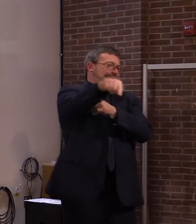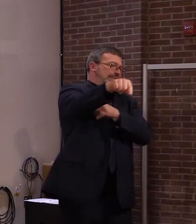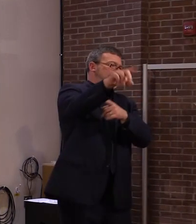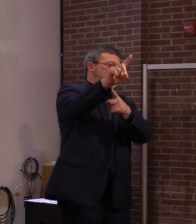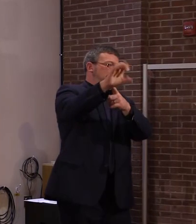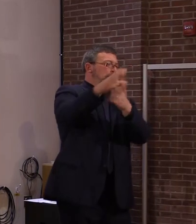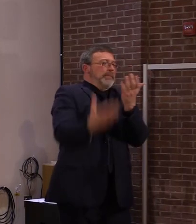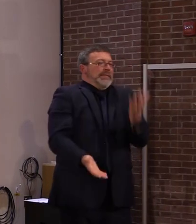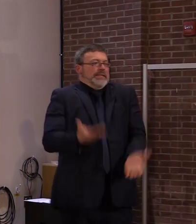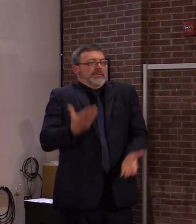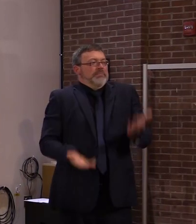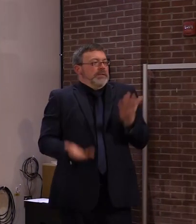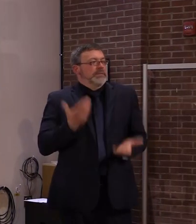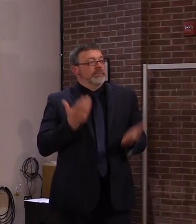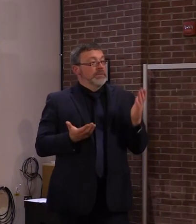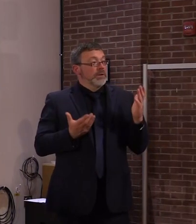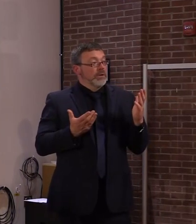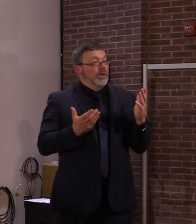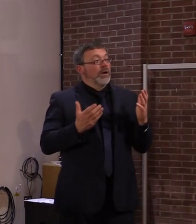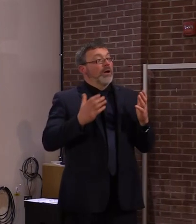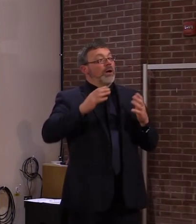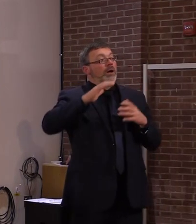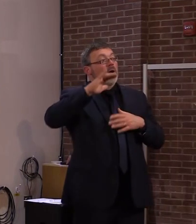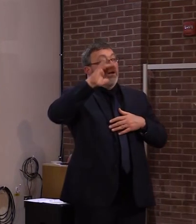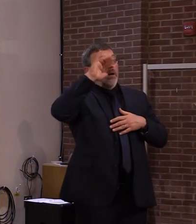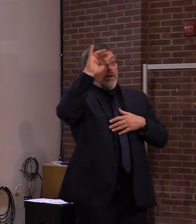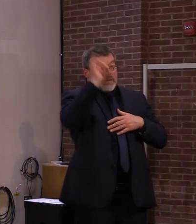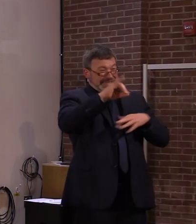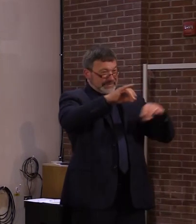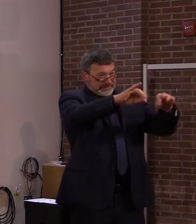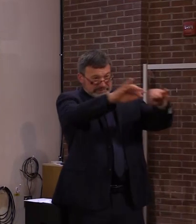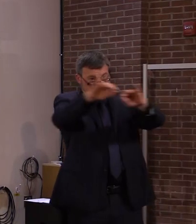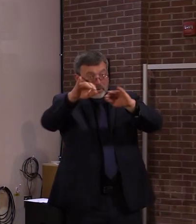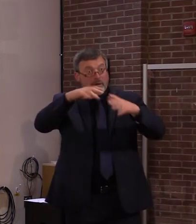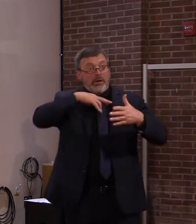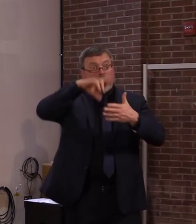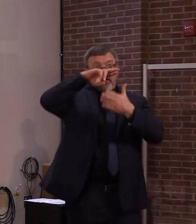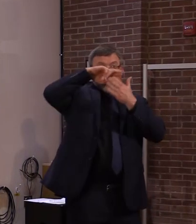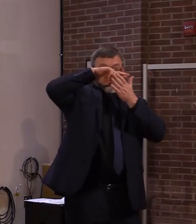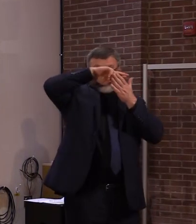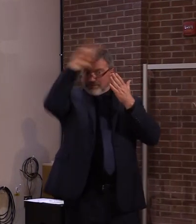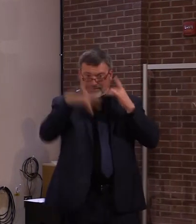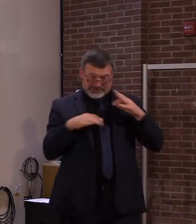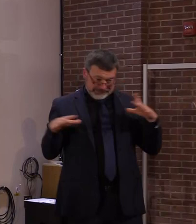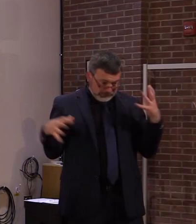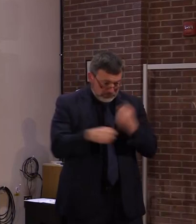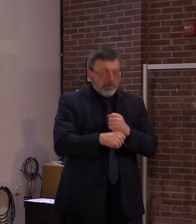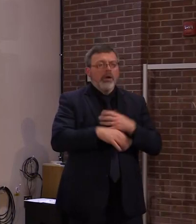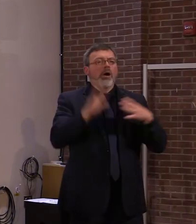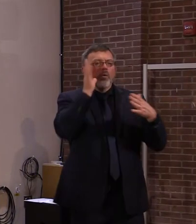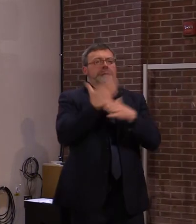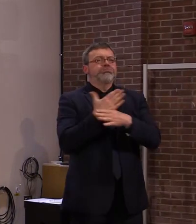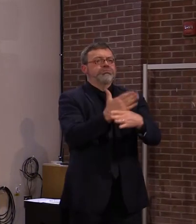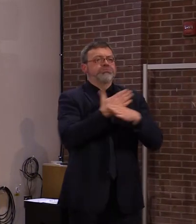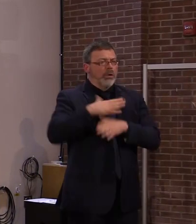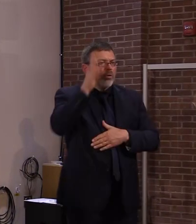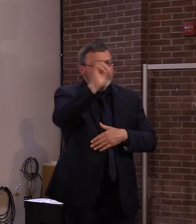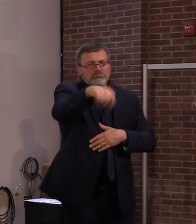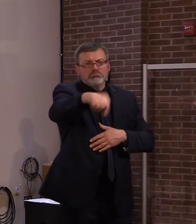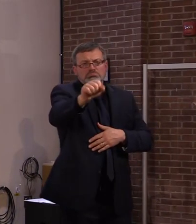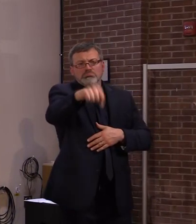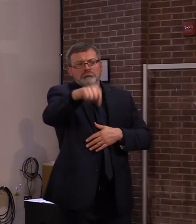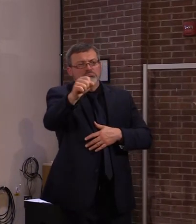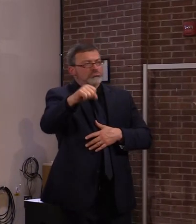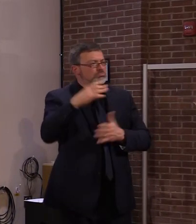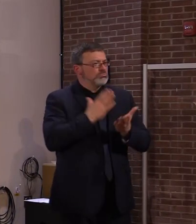will make them public. And I also noticed that there was a rise in reported COVID cases in